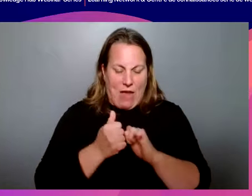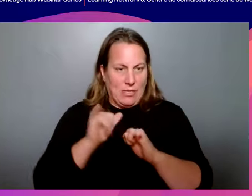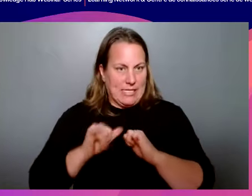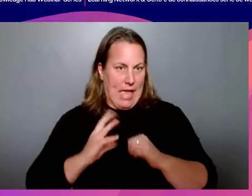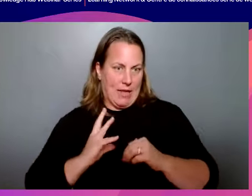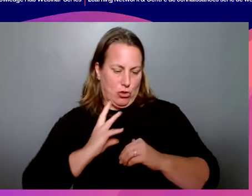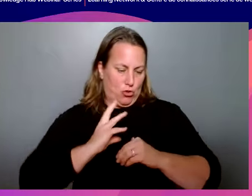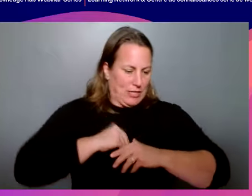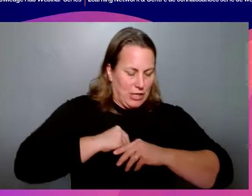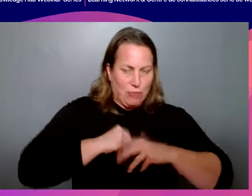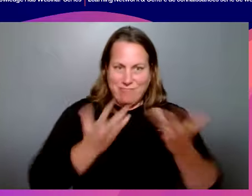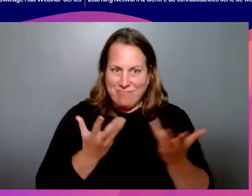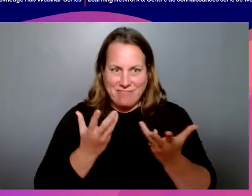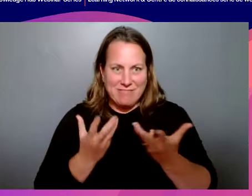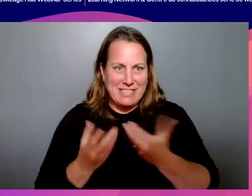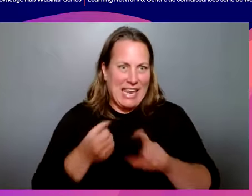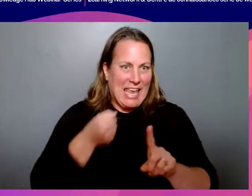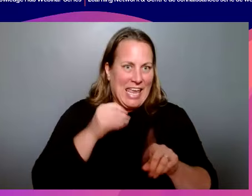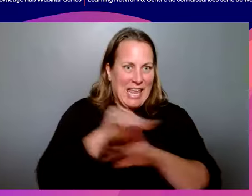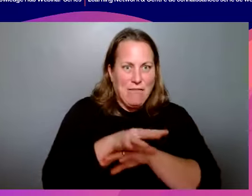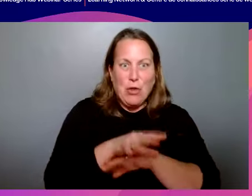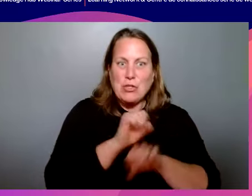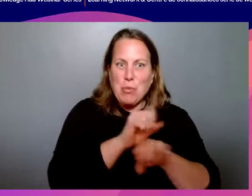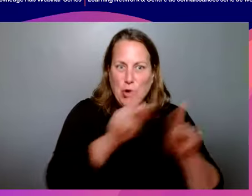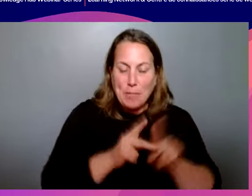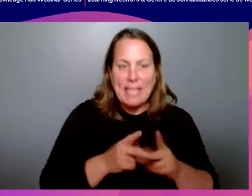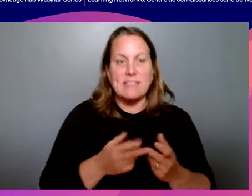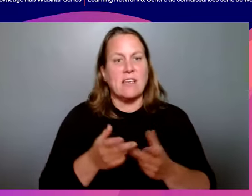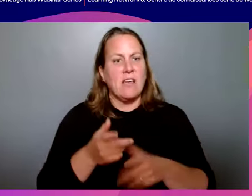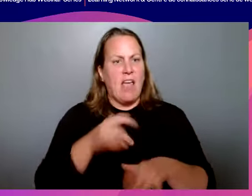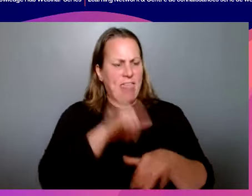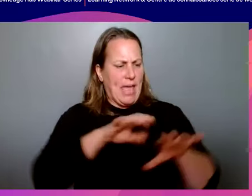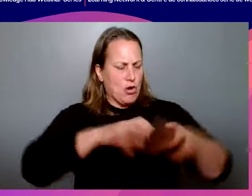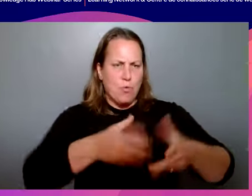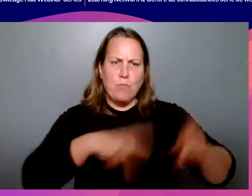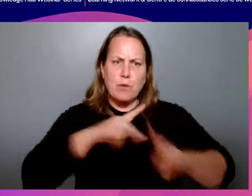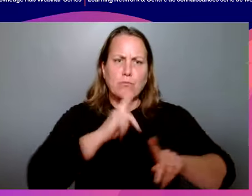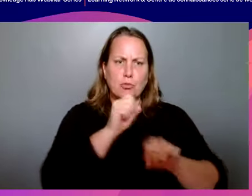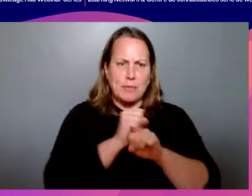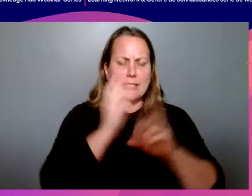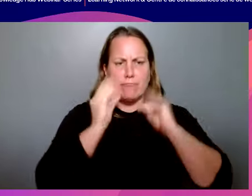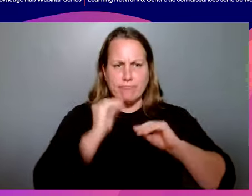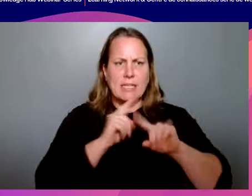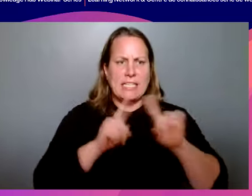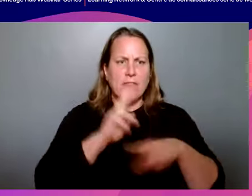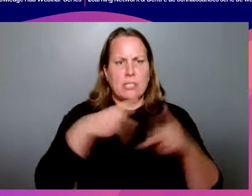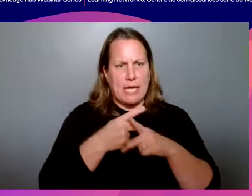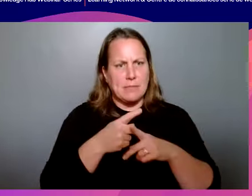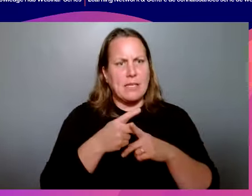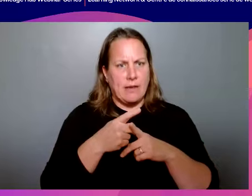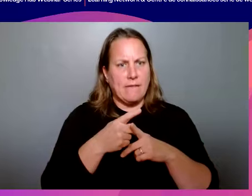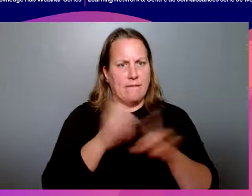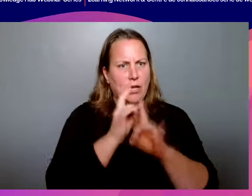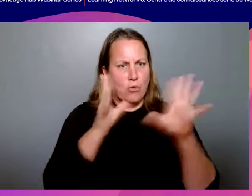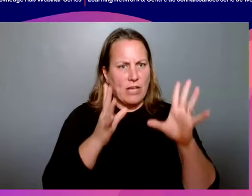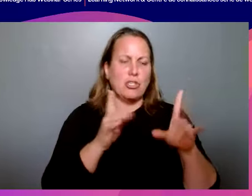2SLGBTQIA+ individuals face significant barriers in the workplace, including hiring discrimination, microaggressions, and wage